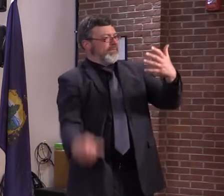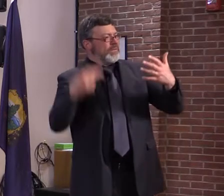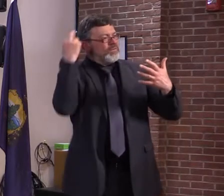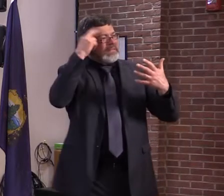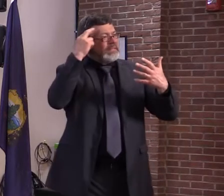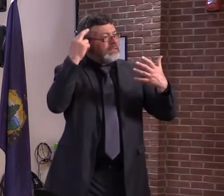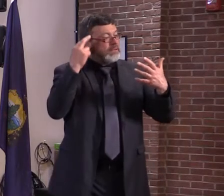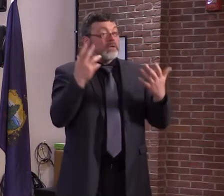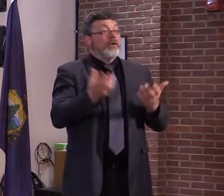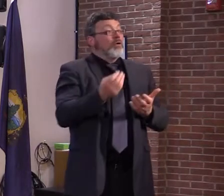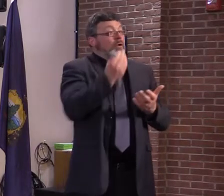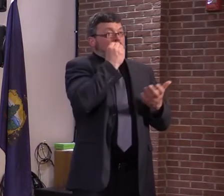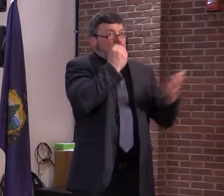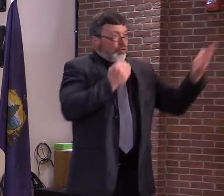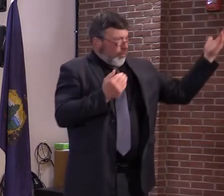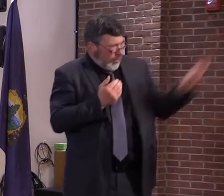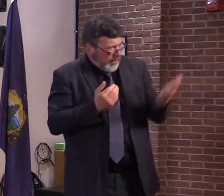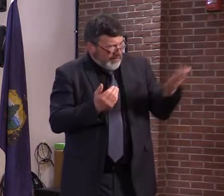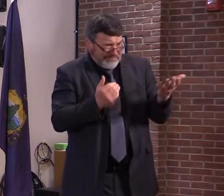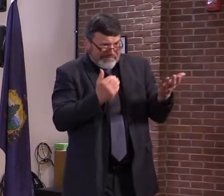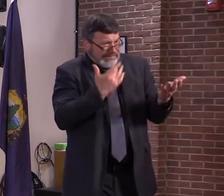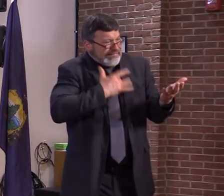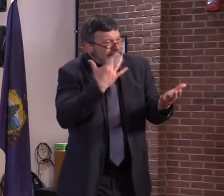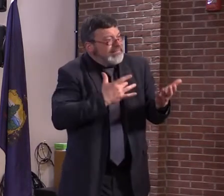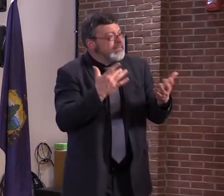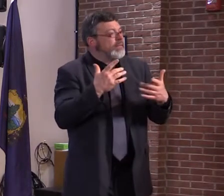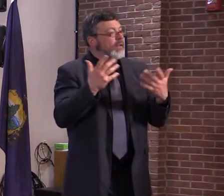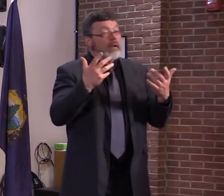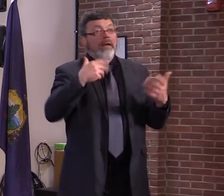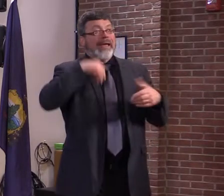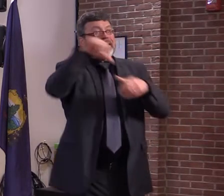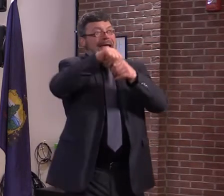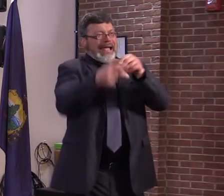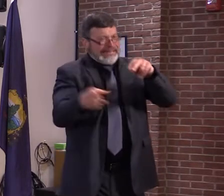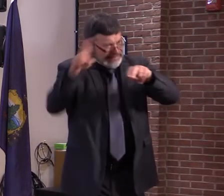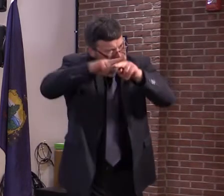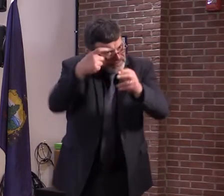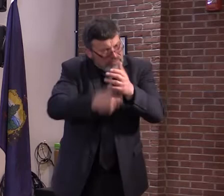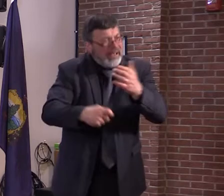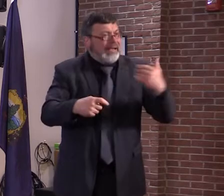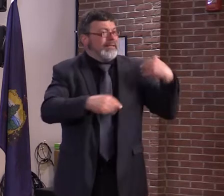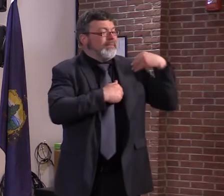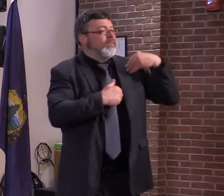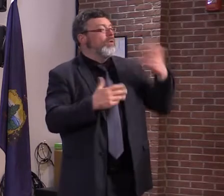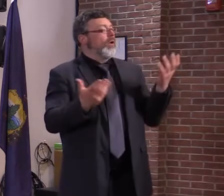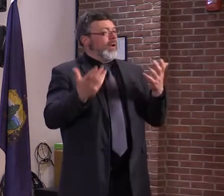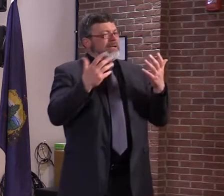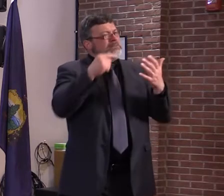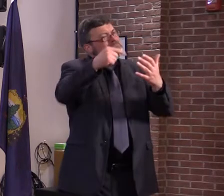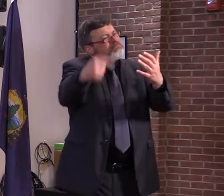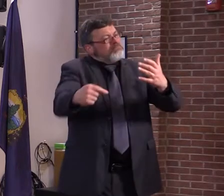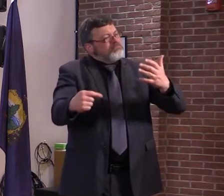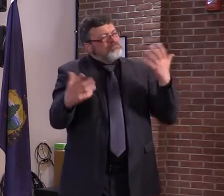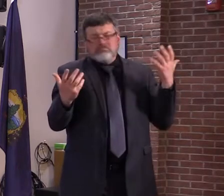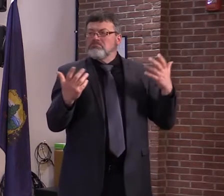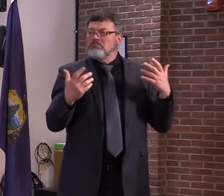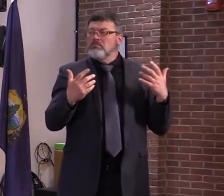goods, because everything has to be trucked and transported. So. We're doing what we can, but